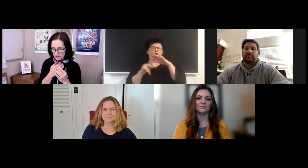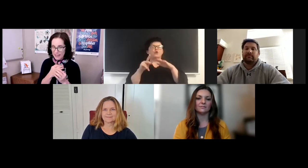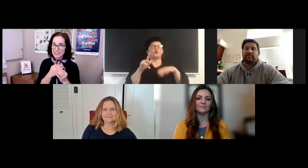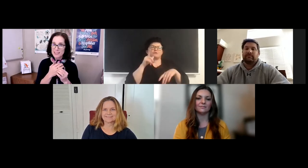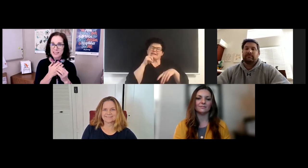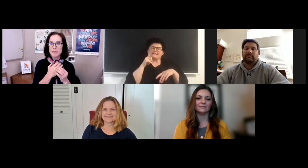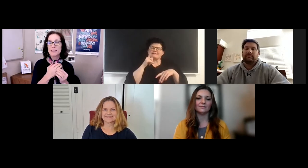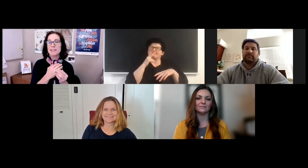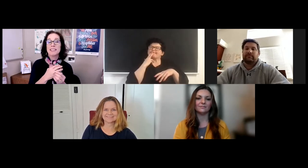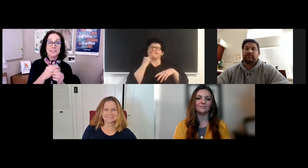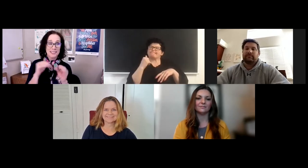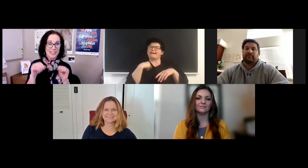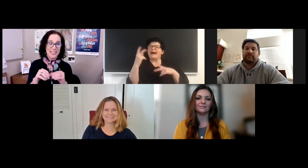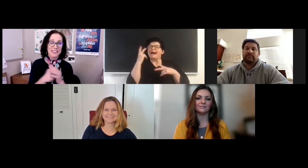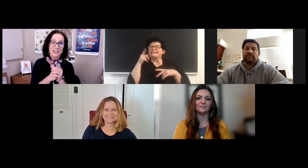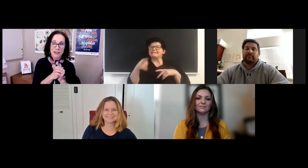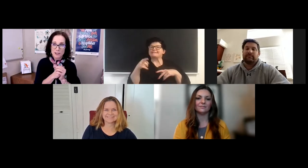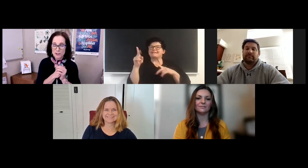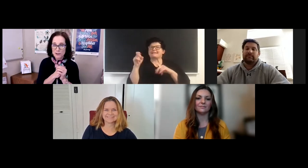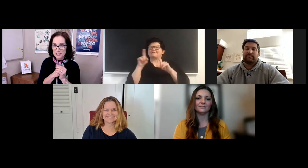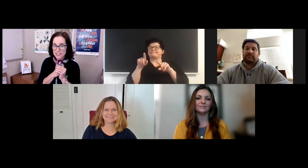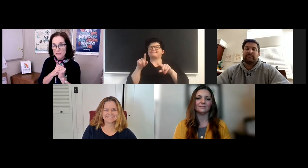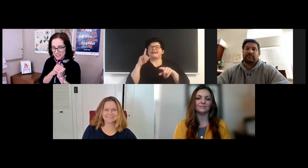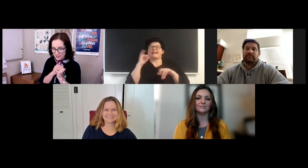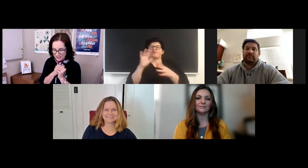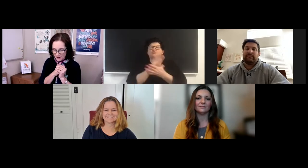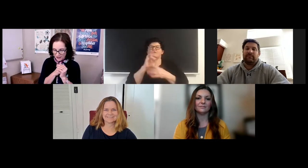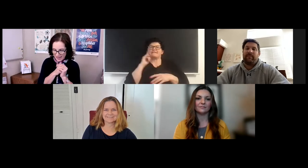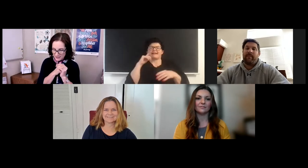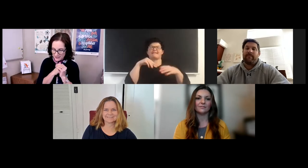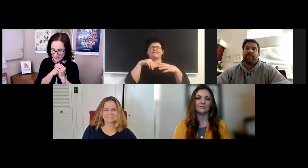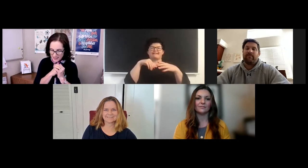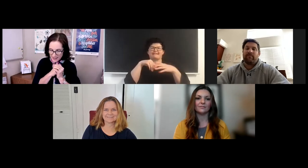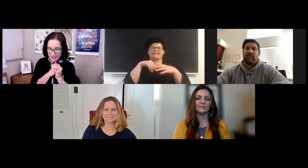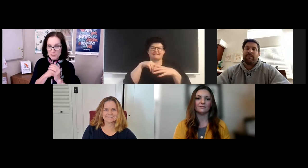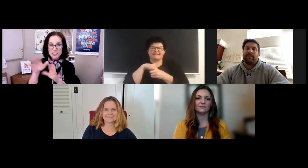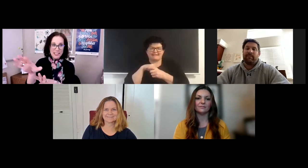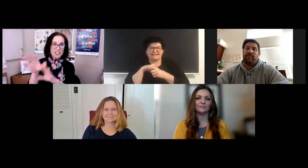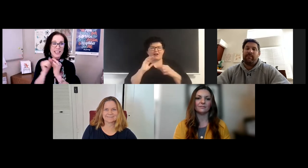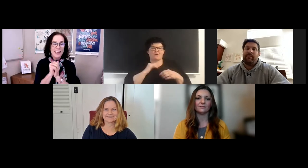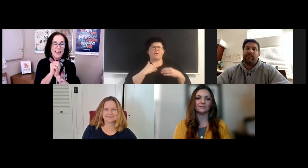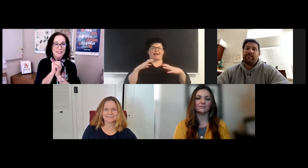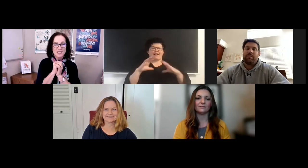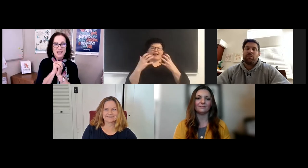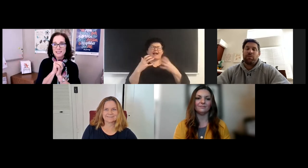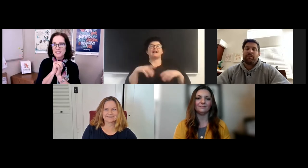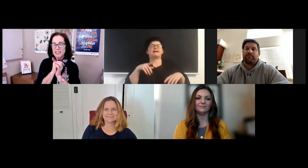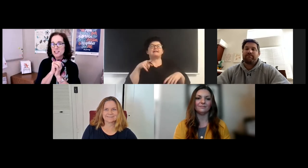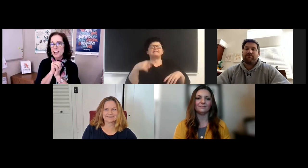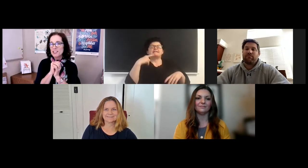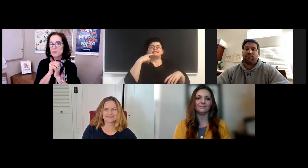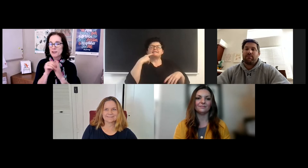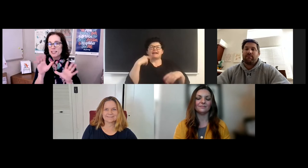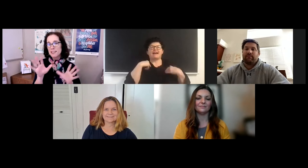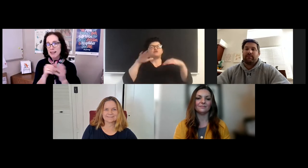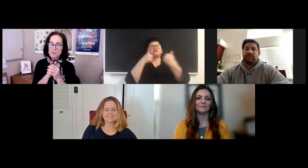adorable. I get to see him because he attends the California School for the Deaf. He's in our kindergarten class. She says she has, you know,